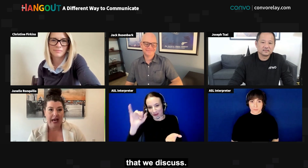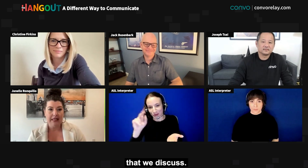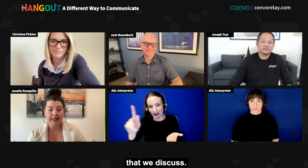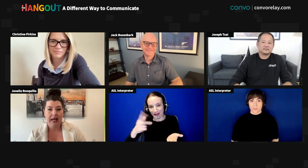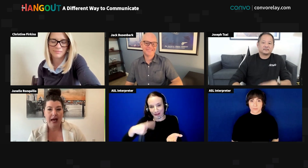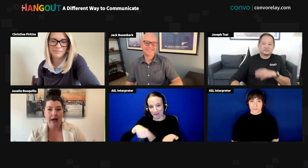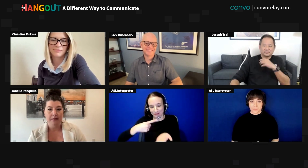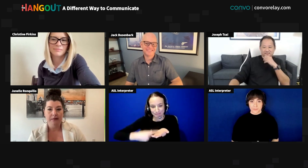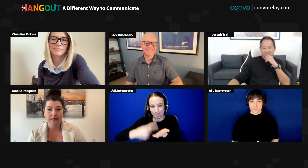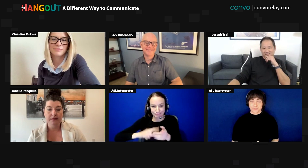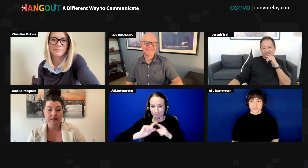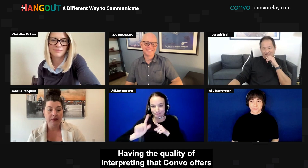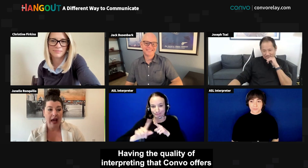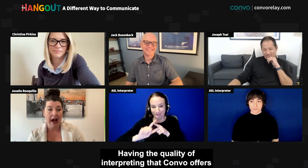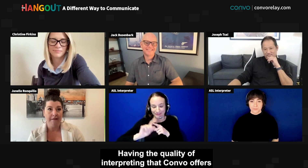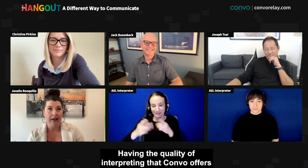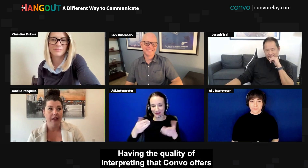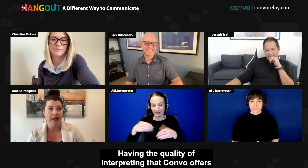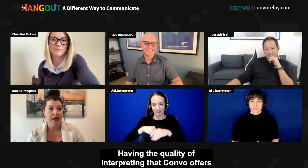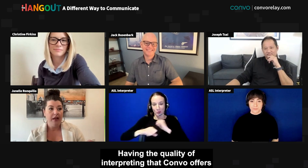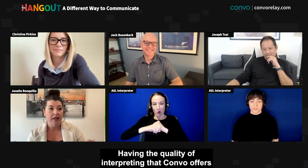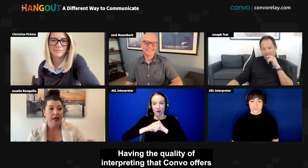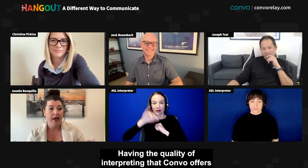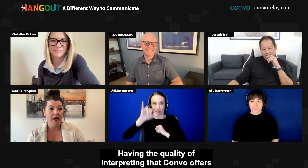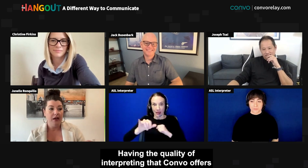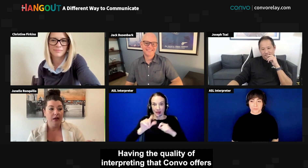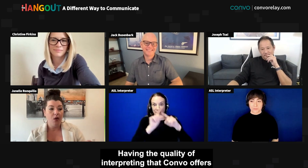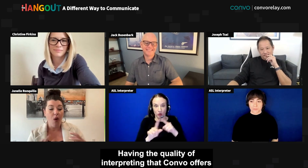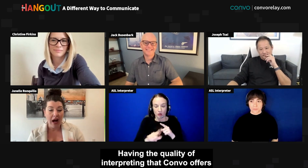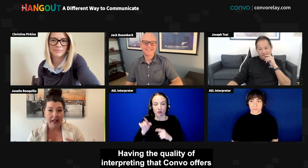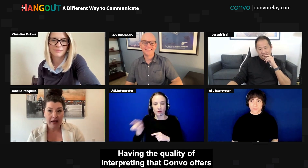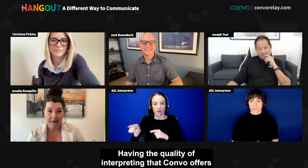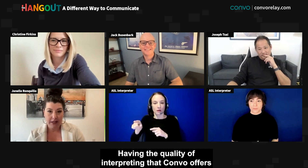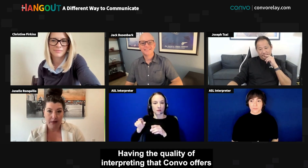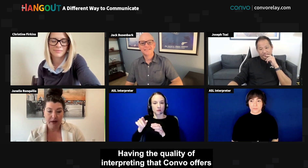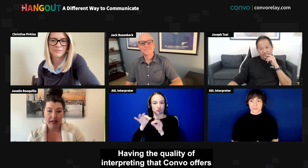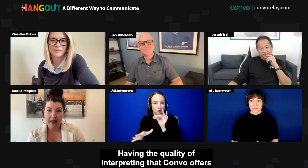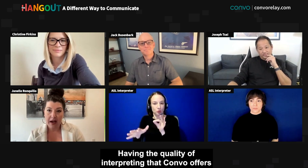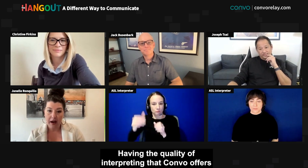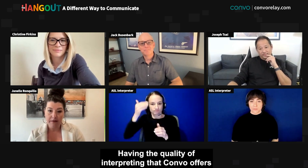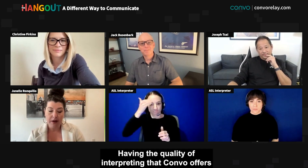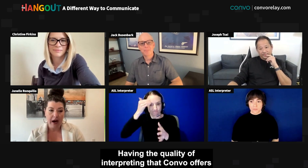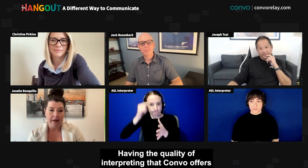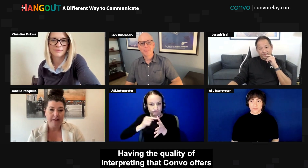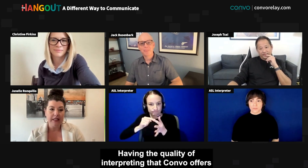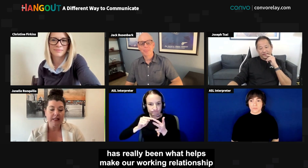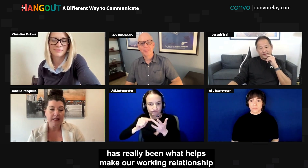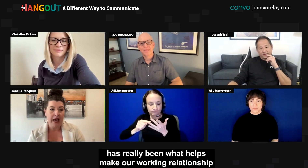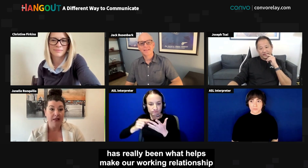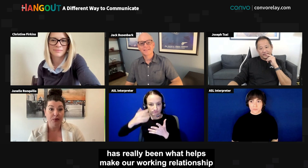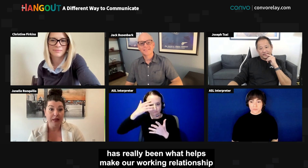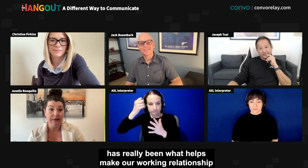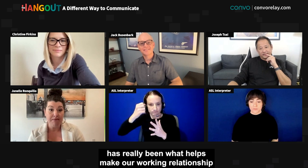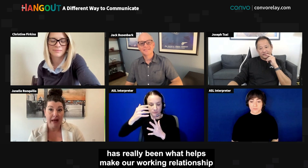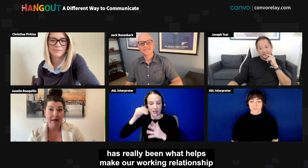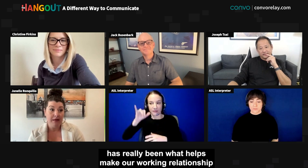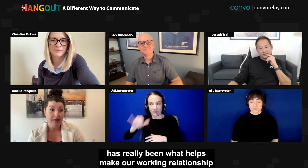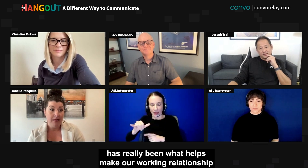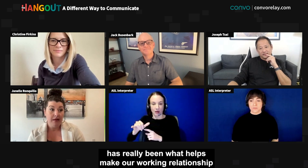discuss. Having the quality of interpreting that Convo offers has really been